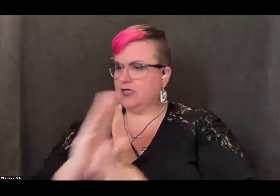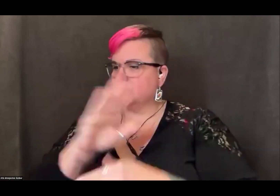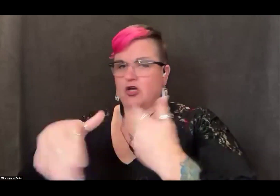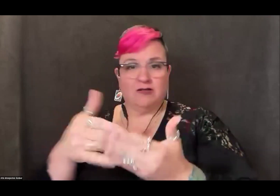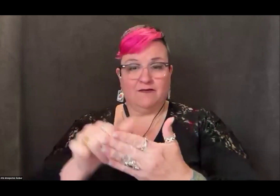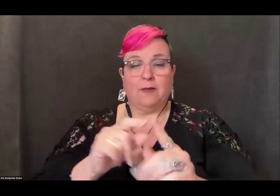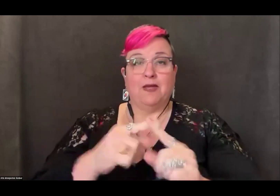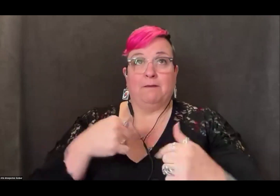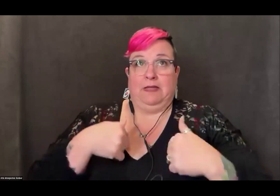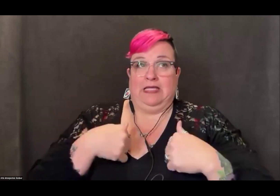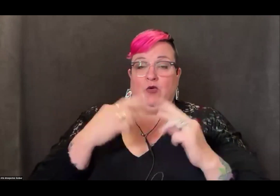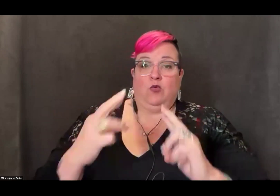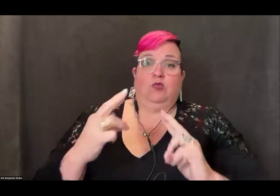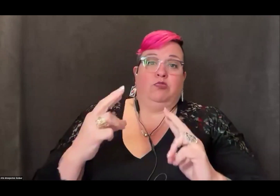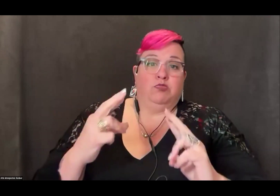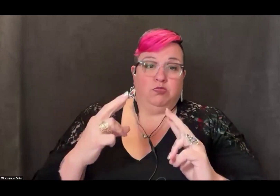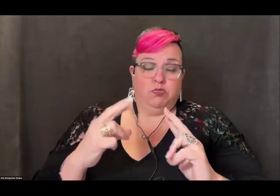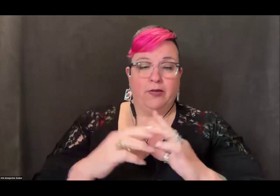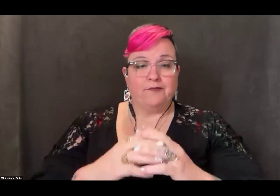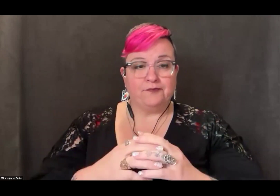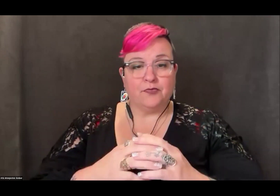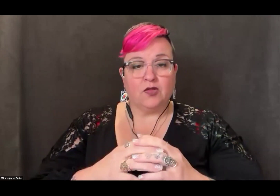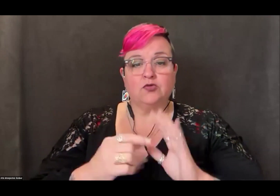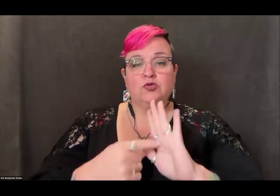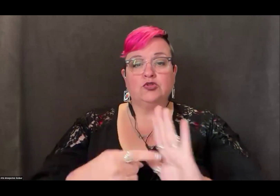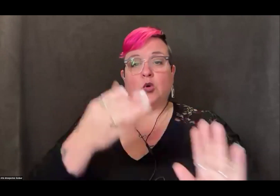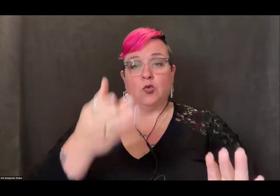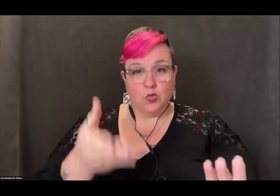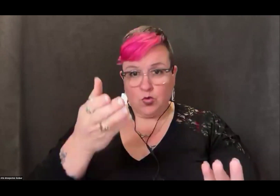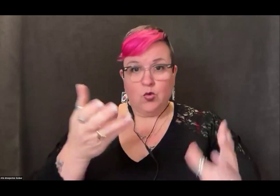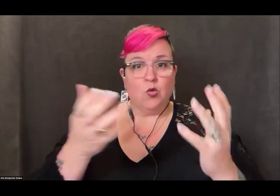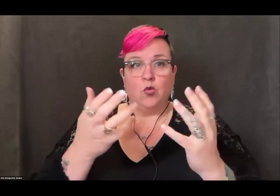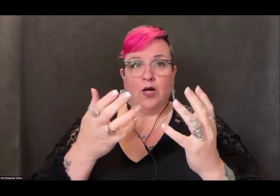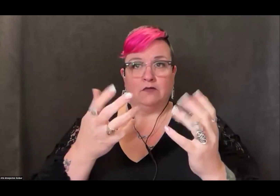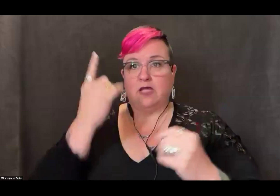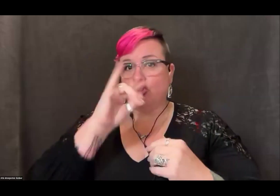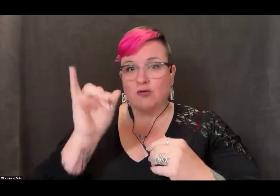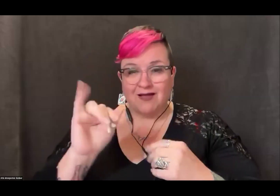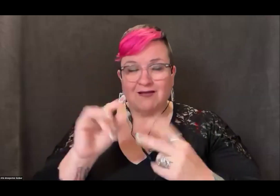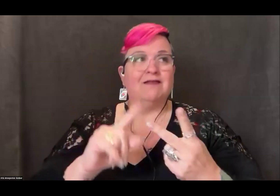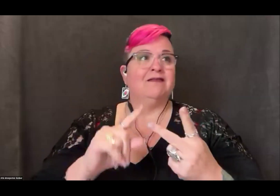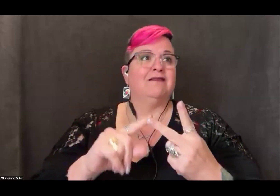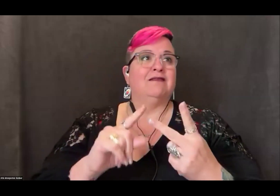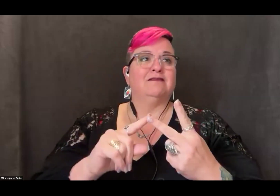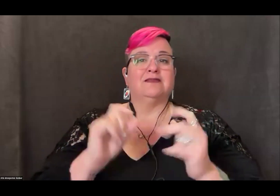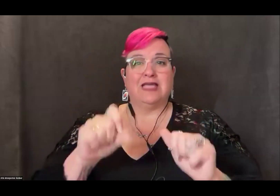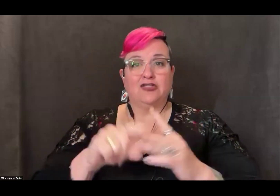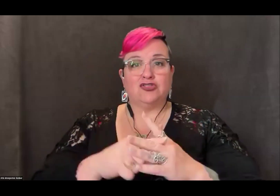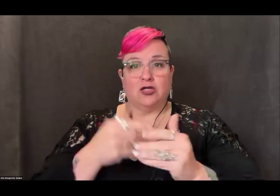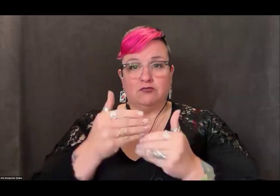But what I'm hoping here is to show you what that's like putting some of that into